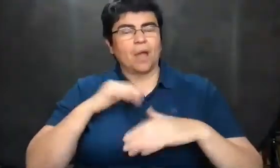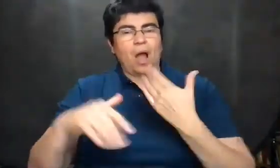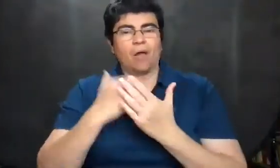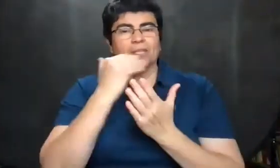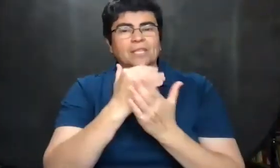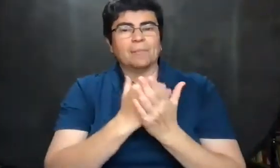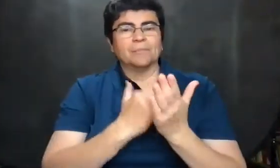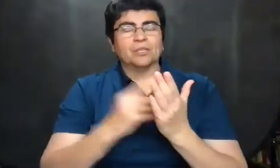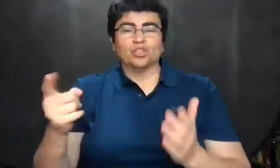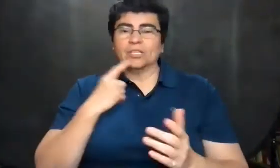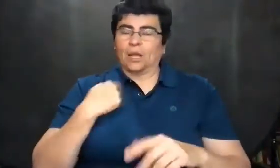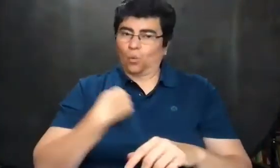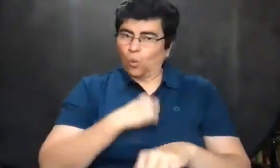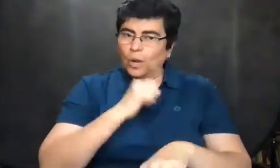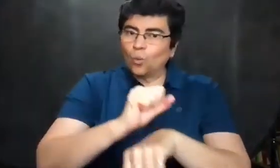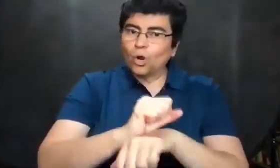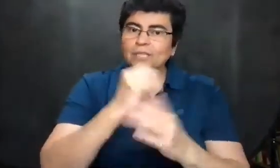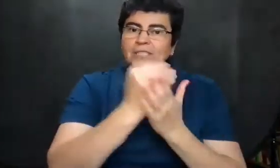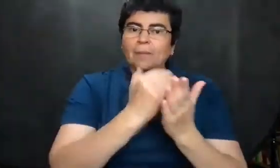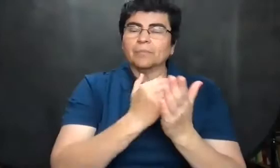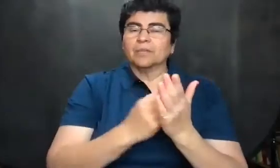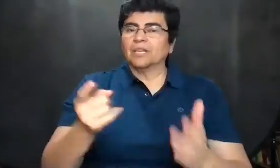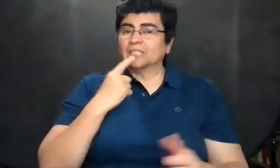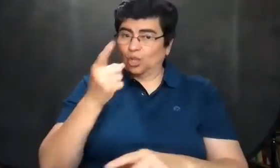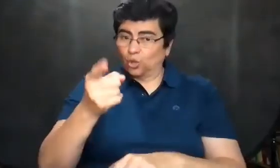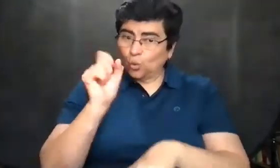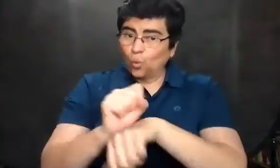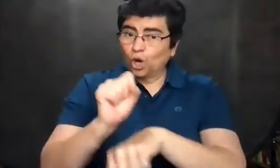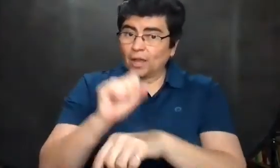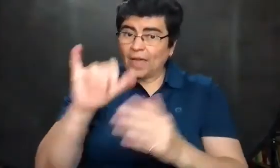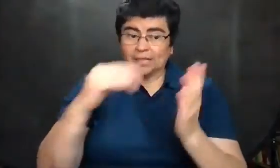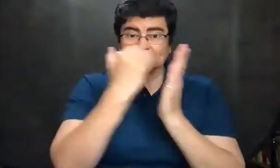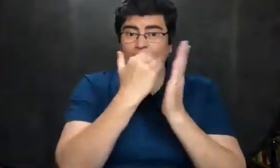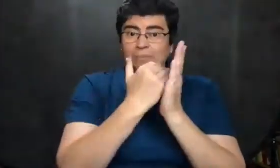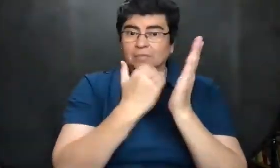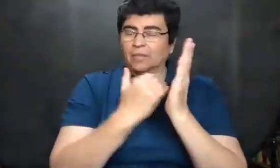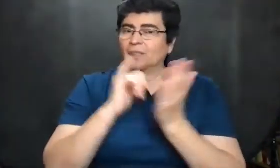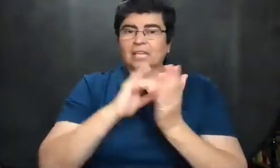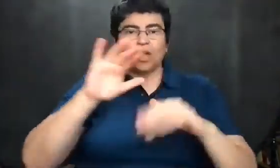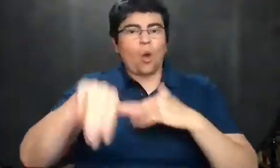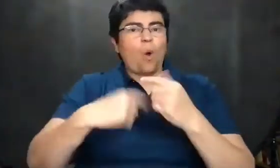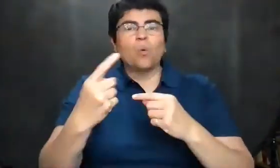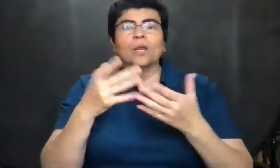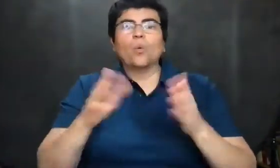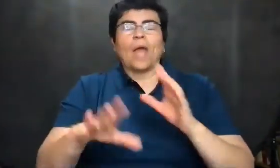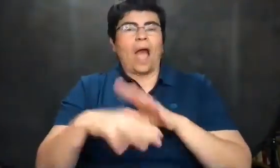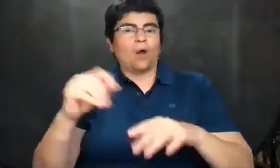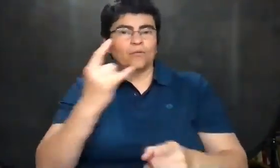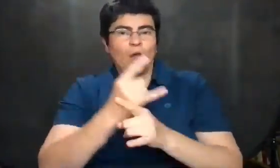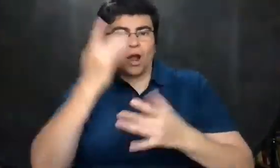we work the steps. She said, you work those steps and that's the only way out of your alcoholism. And she said, you work them for as long as you